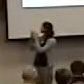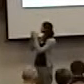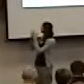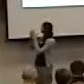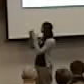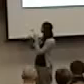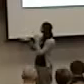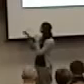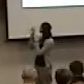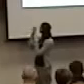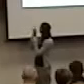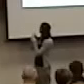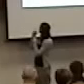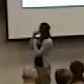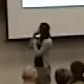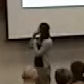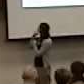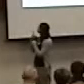red.